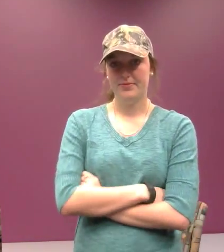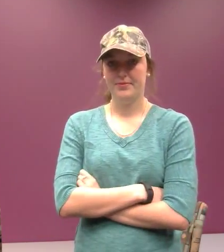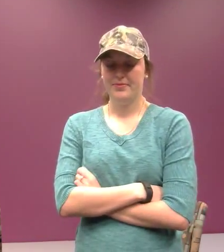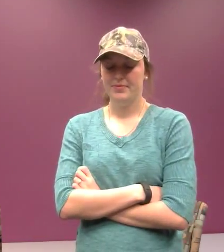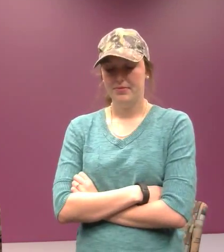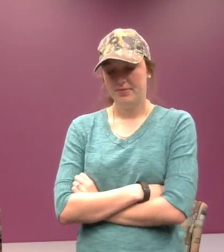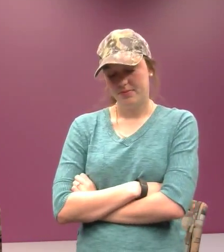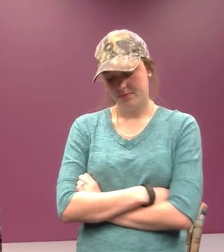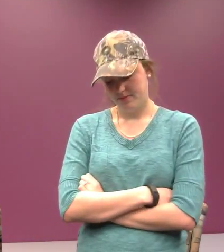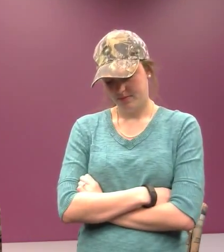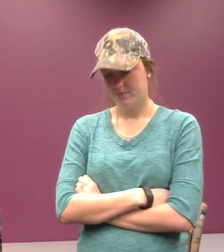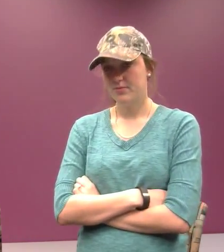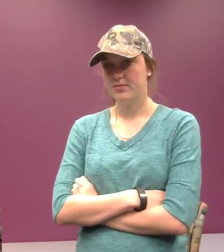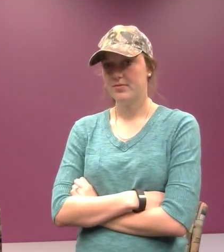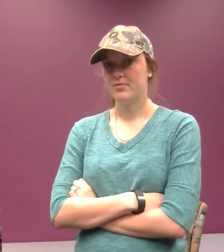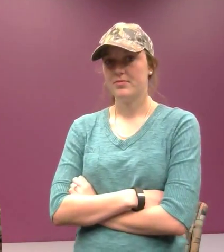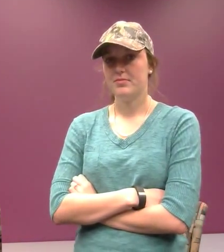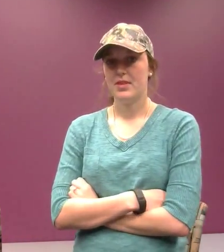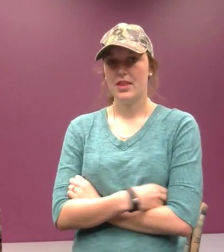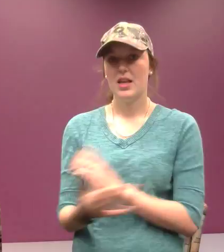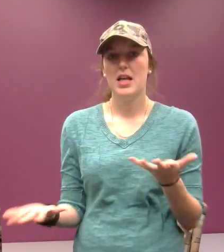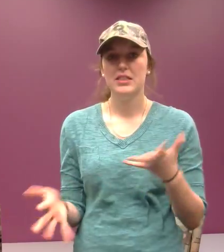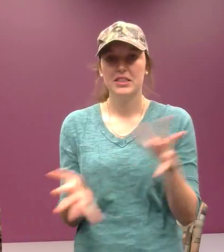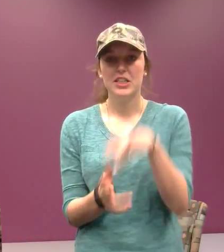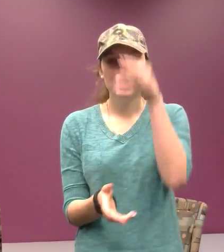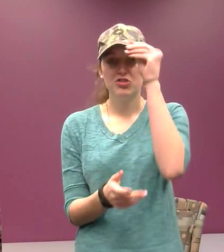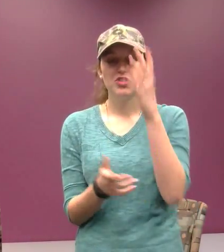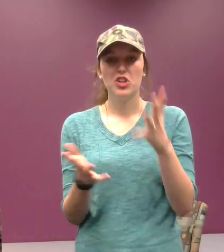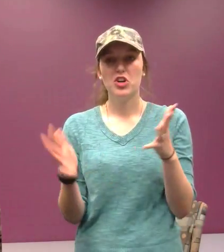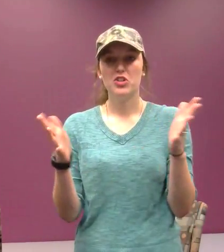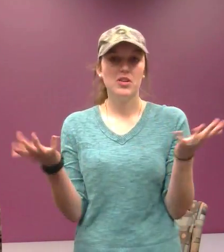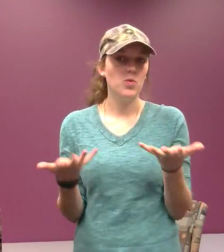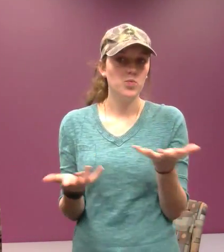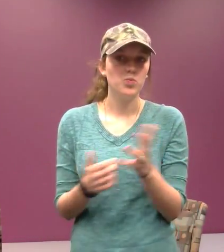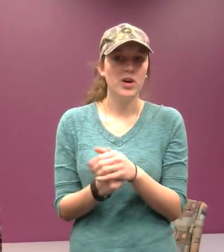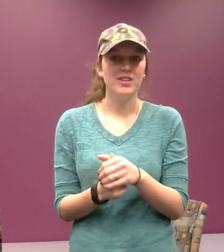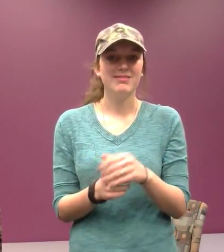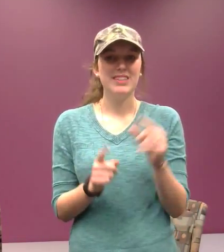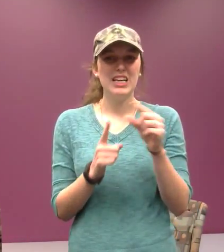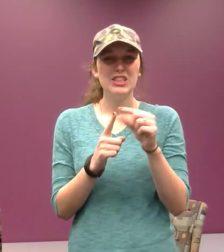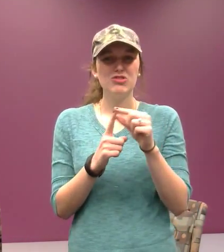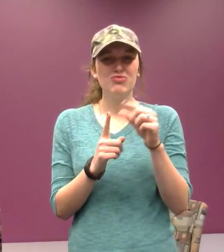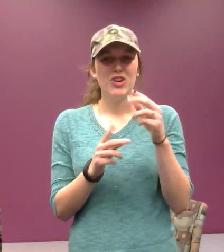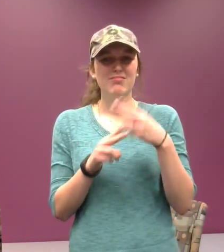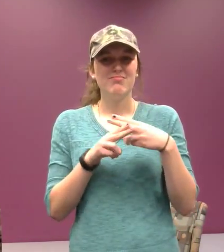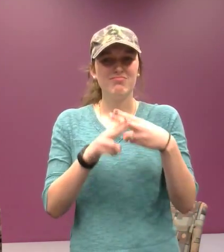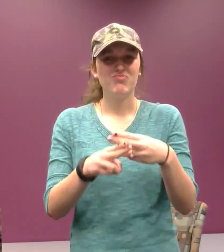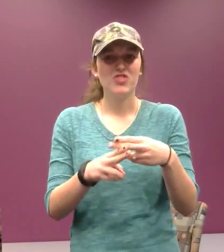rational expression. That's a pretty big name. I'll just write it here, and I'll tell you what it really